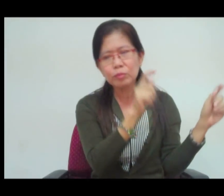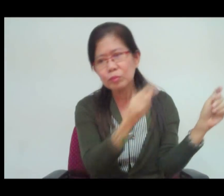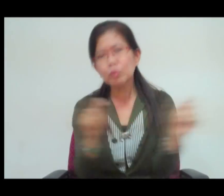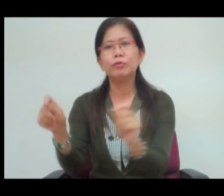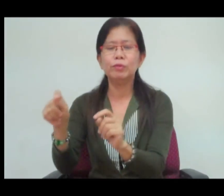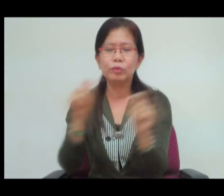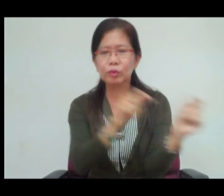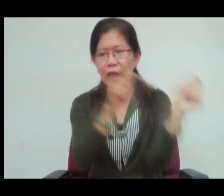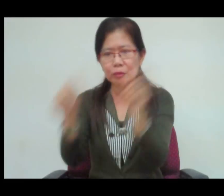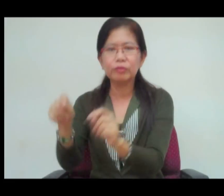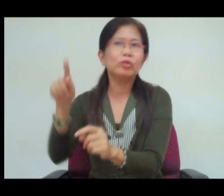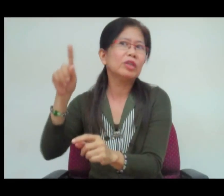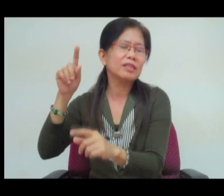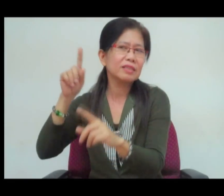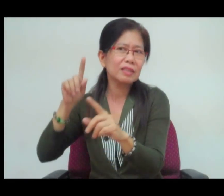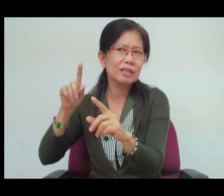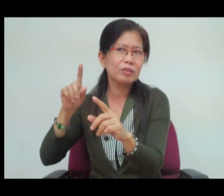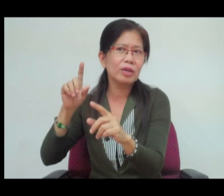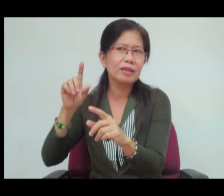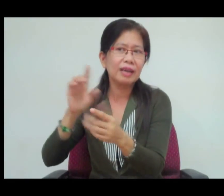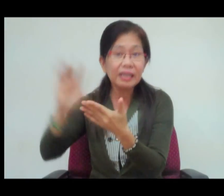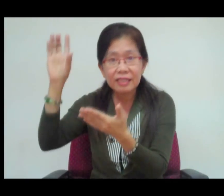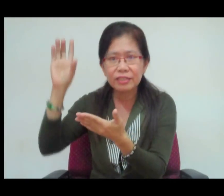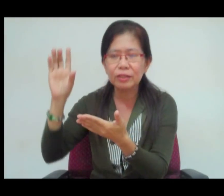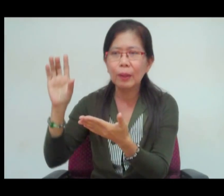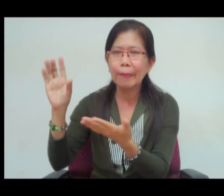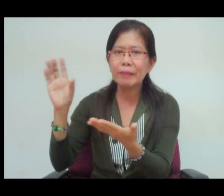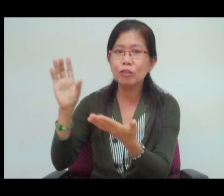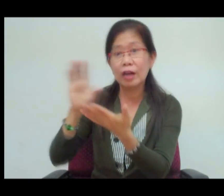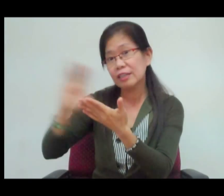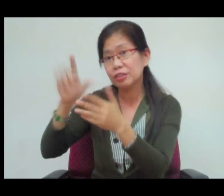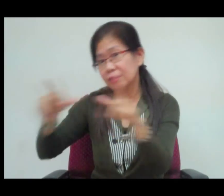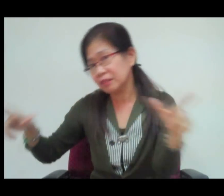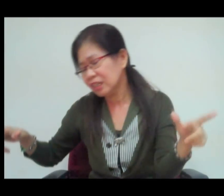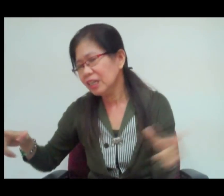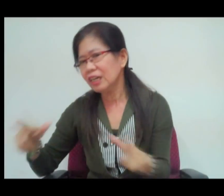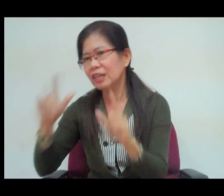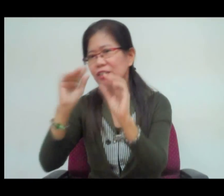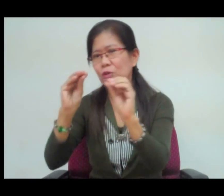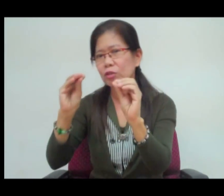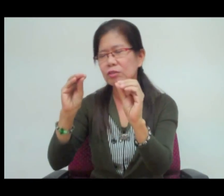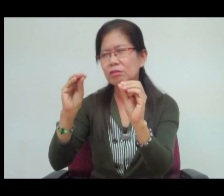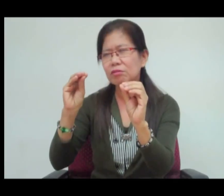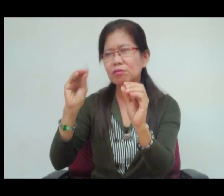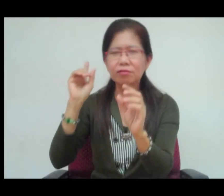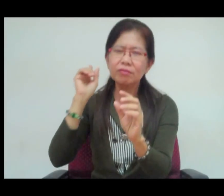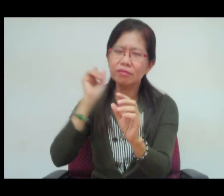moved to a college level, and I taught deaf